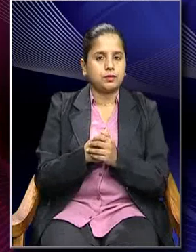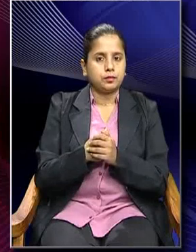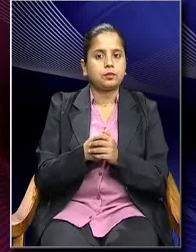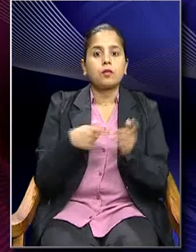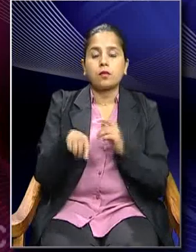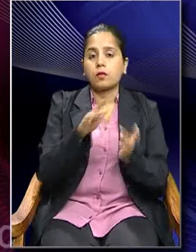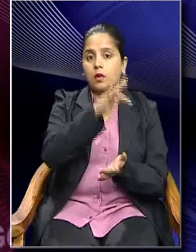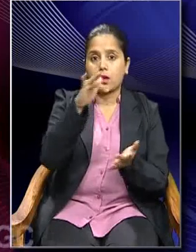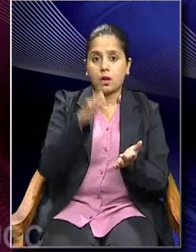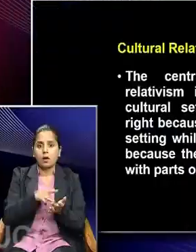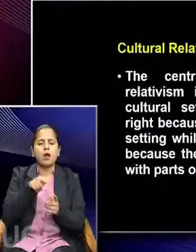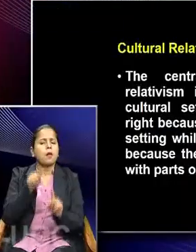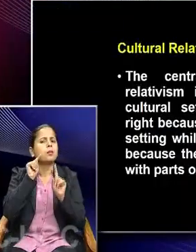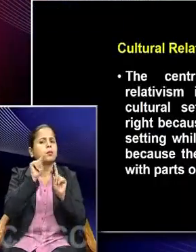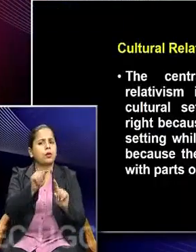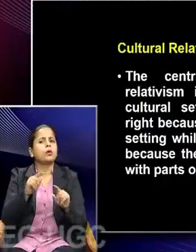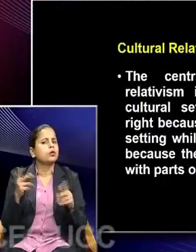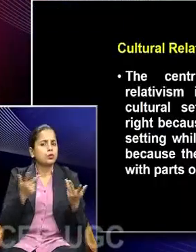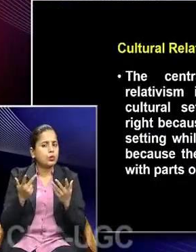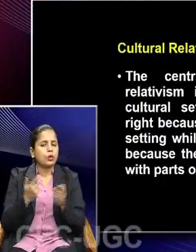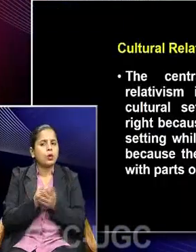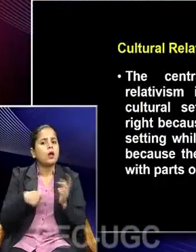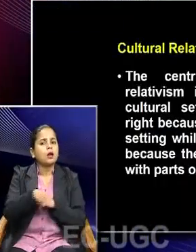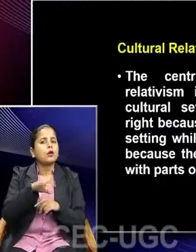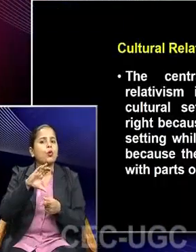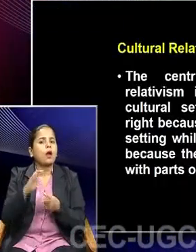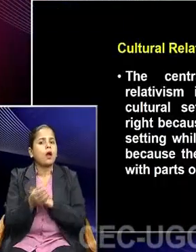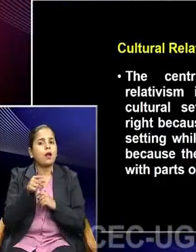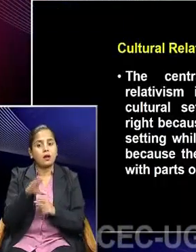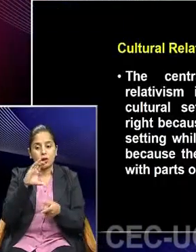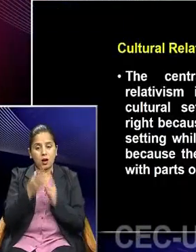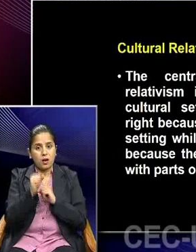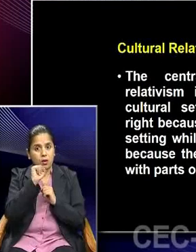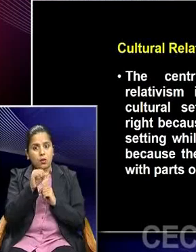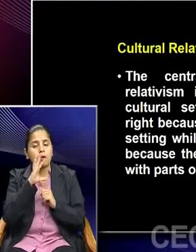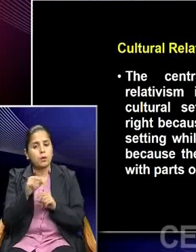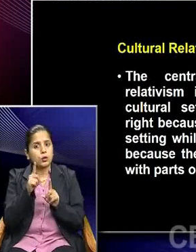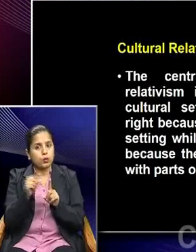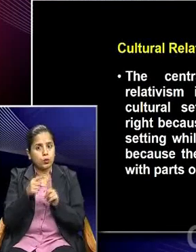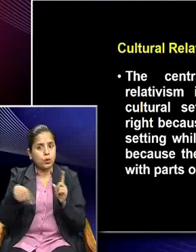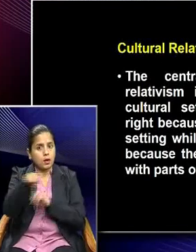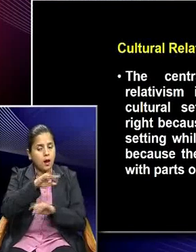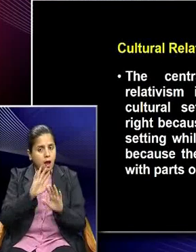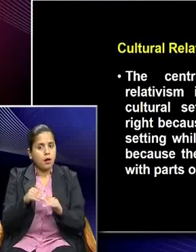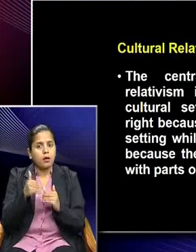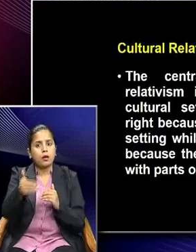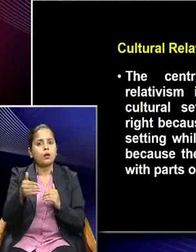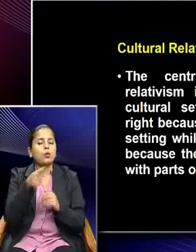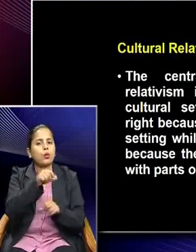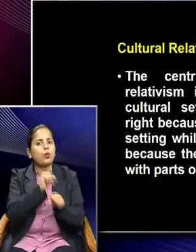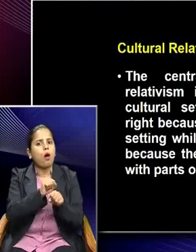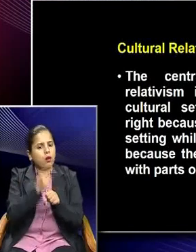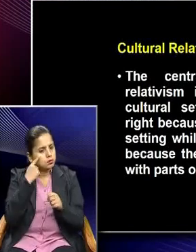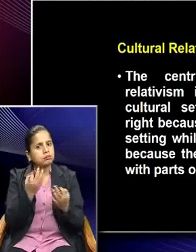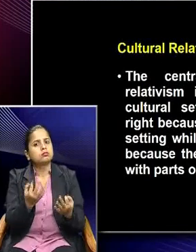central point of cultural relativism is that particular cultural setting traits are right because they work well in